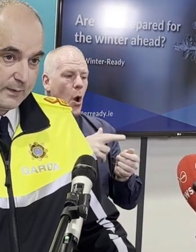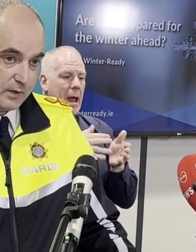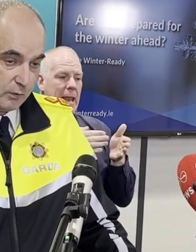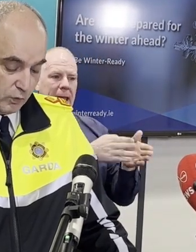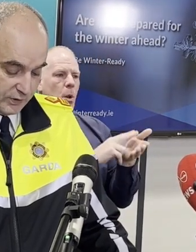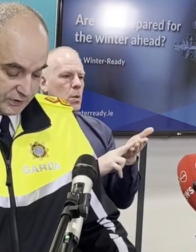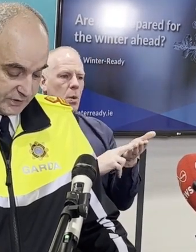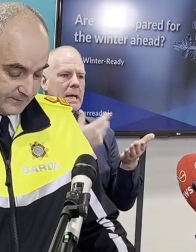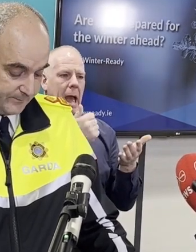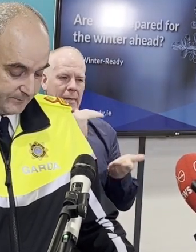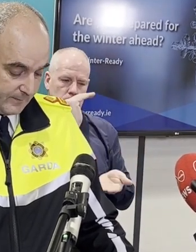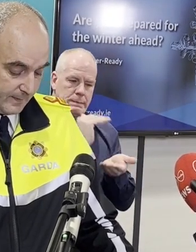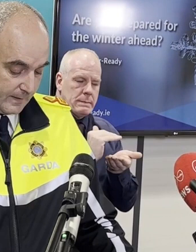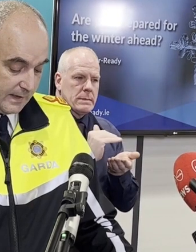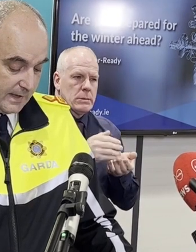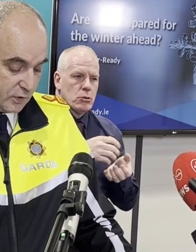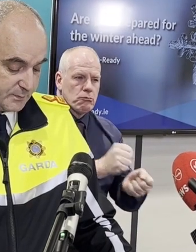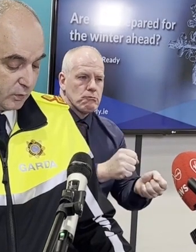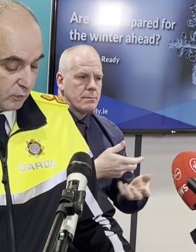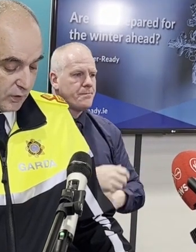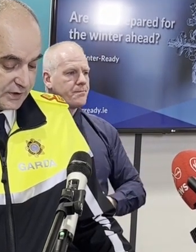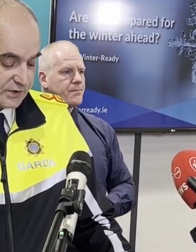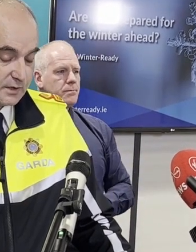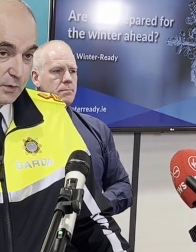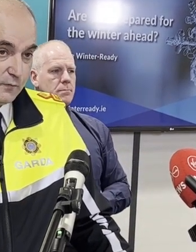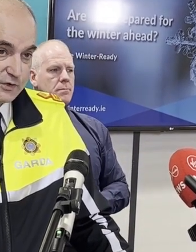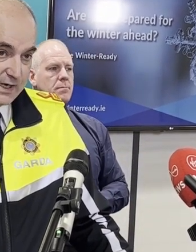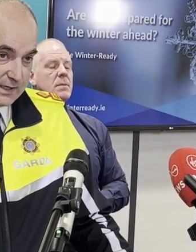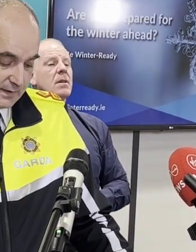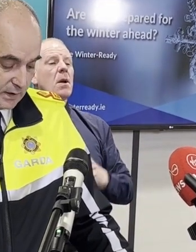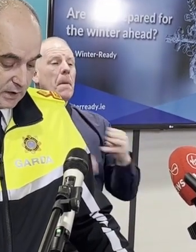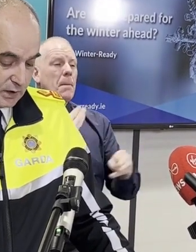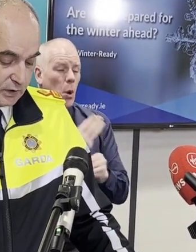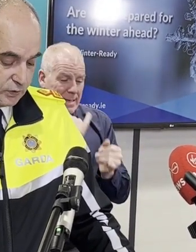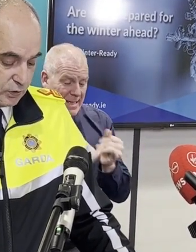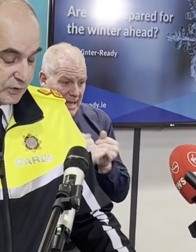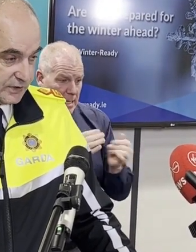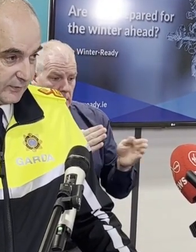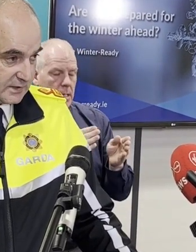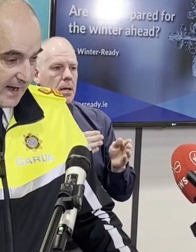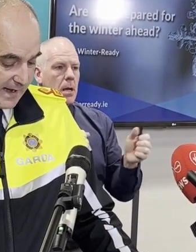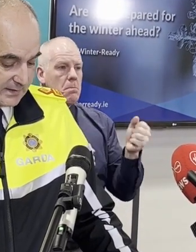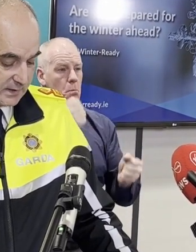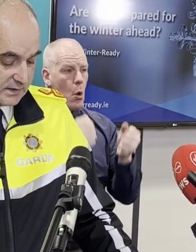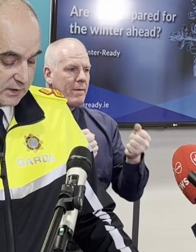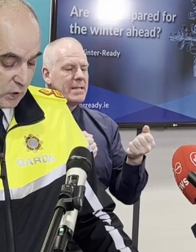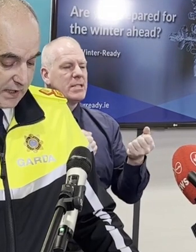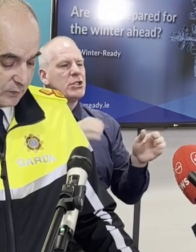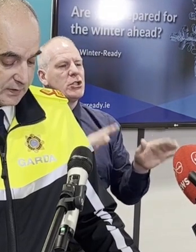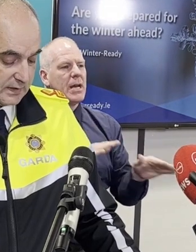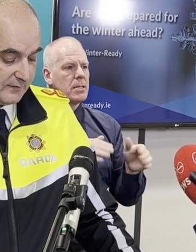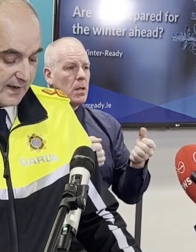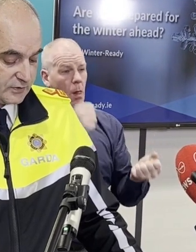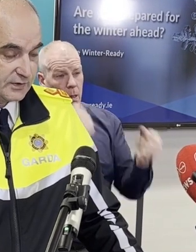poor grip or road conditions. In those poorer road conditions, manoeuvre gently. Too much steering is bad. Slow